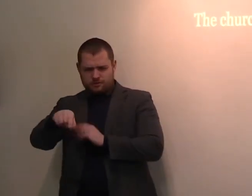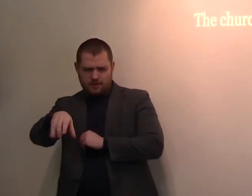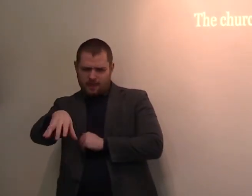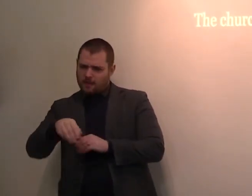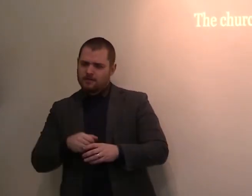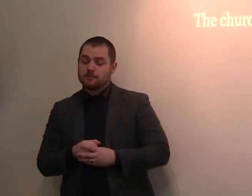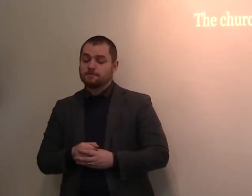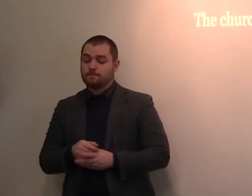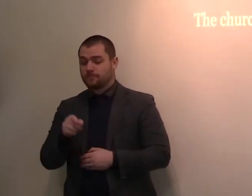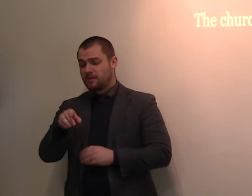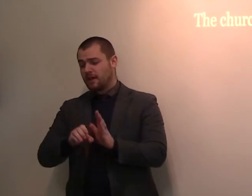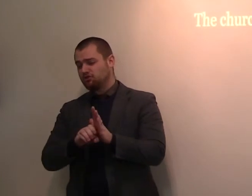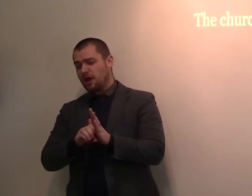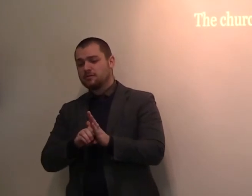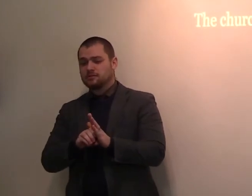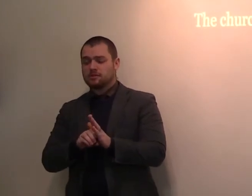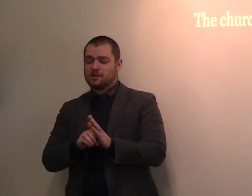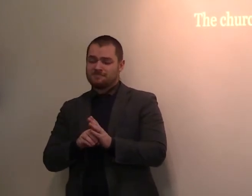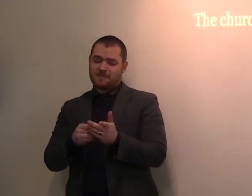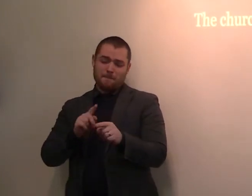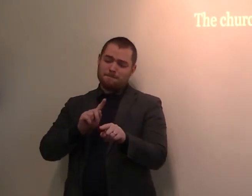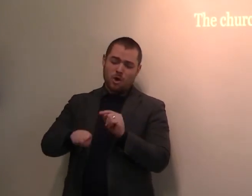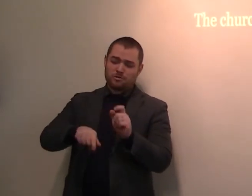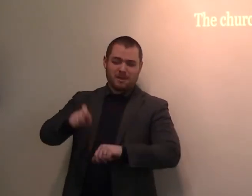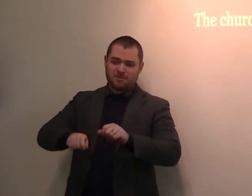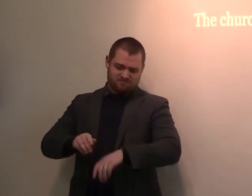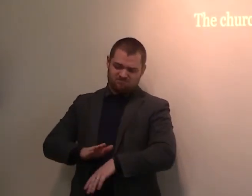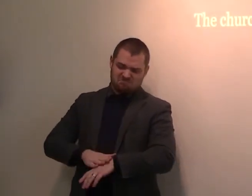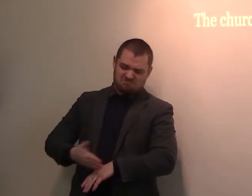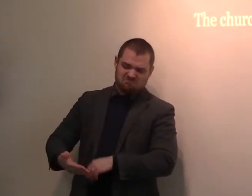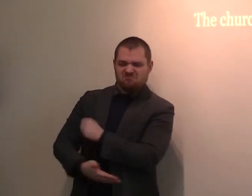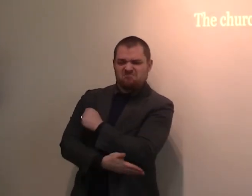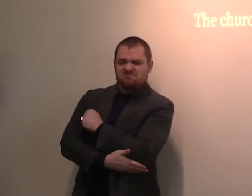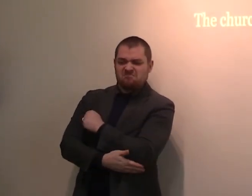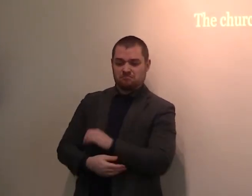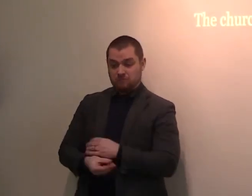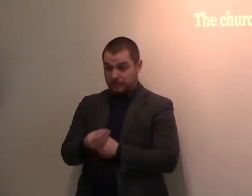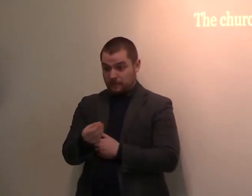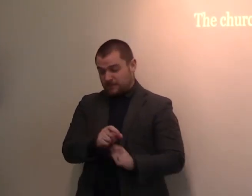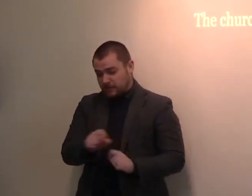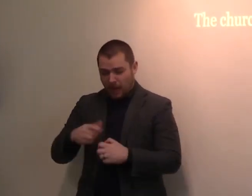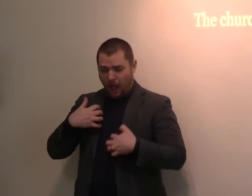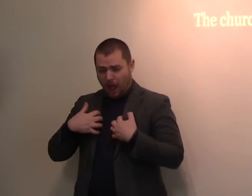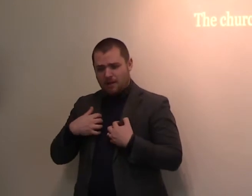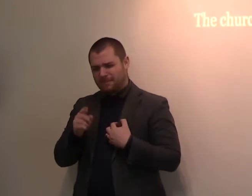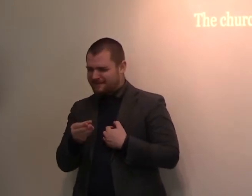has lost its zeal. And the only parallel I can think about is like when the Lord